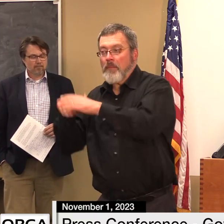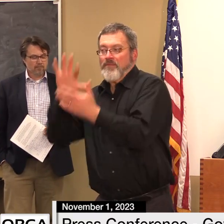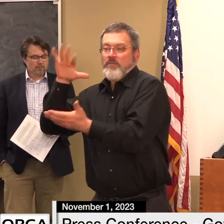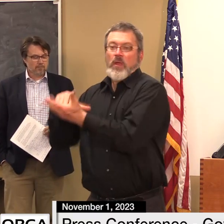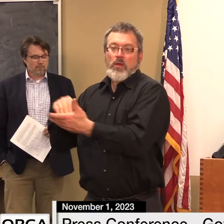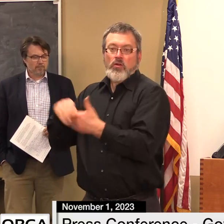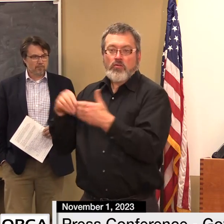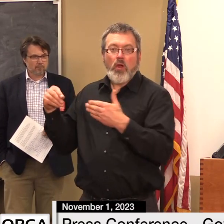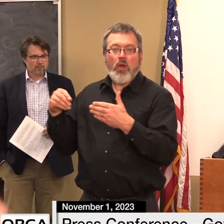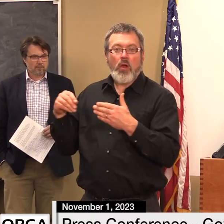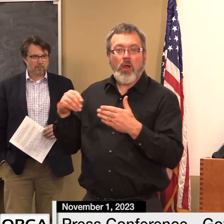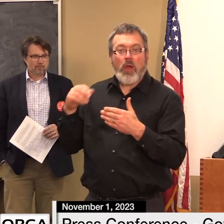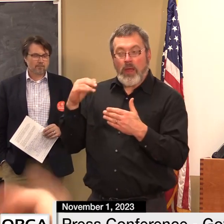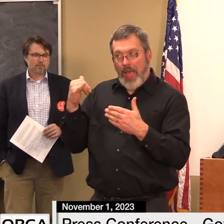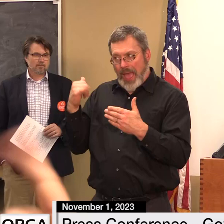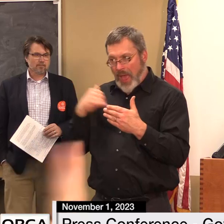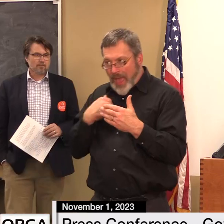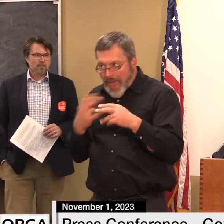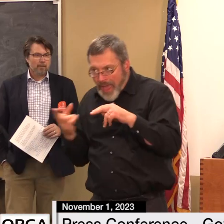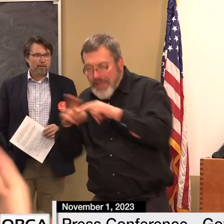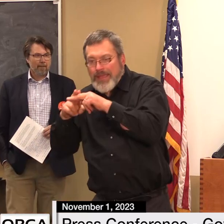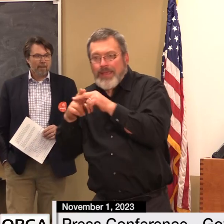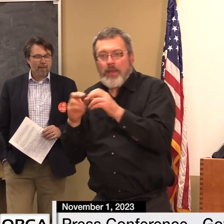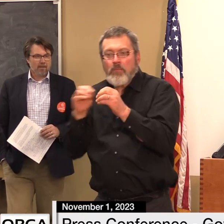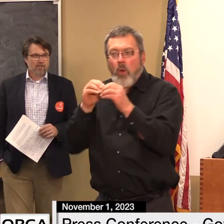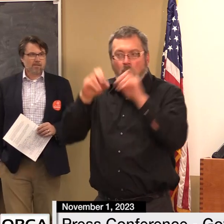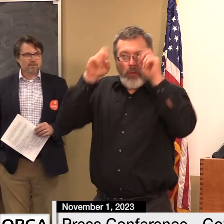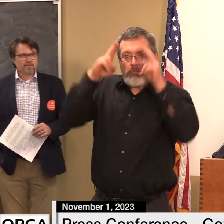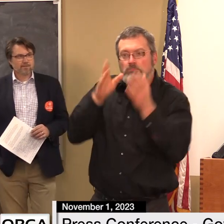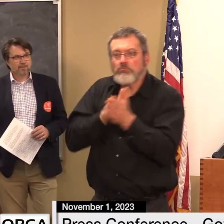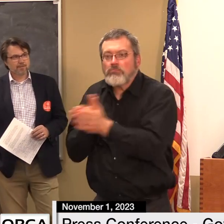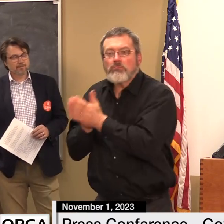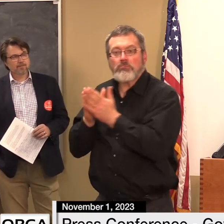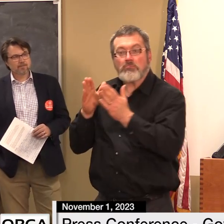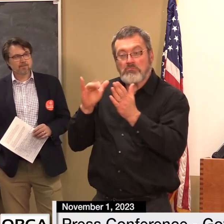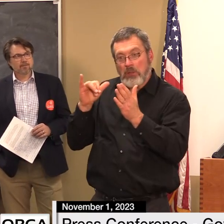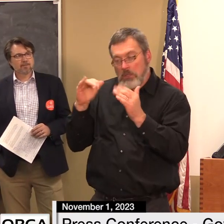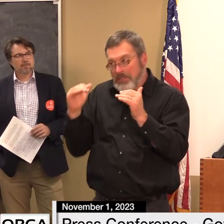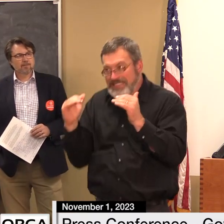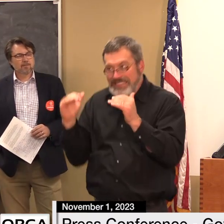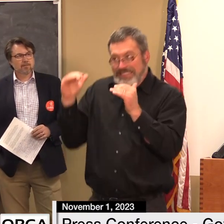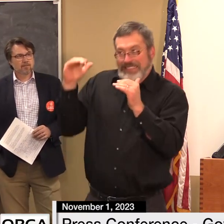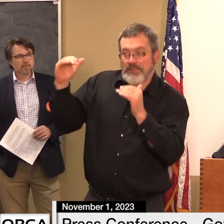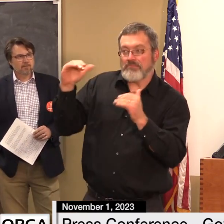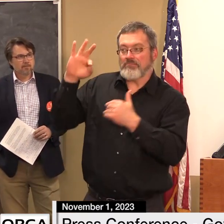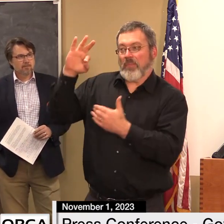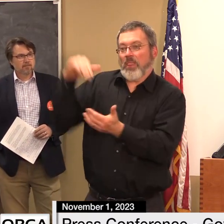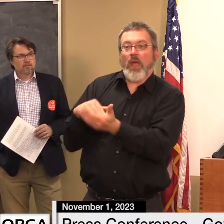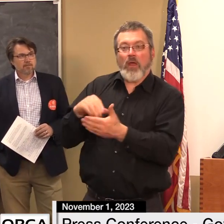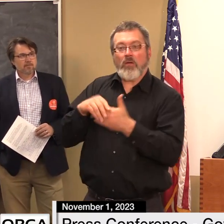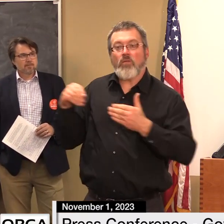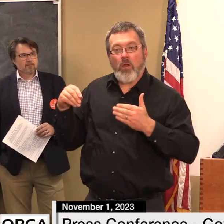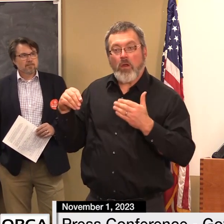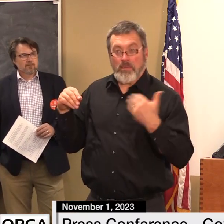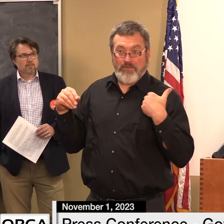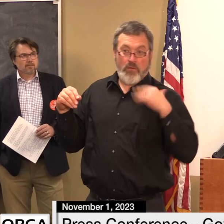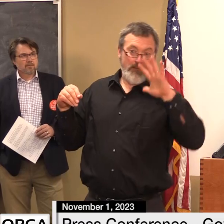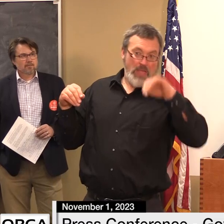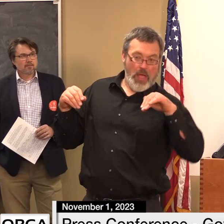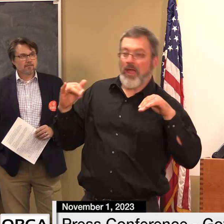an enhanced incentive for income qualified customers going up to $9,500 for those to be able to